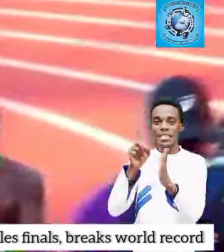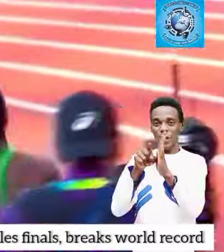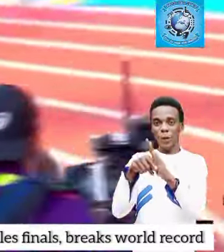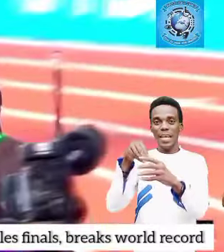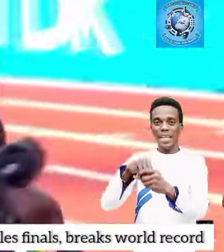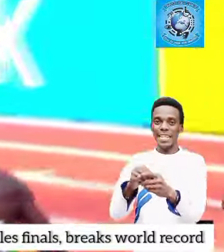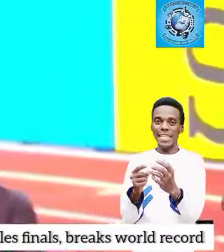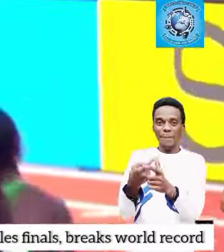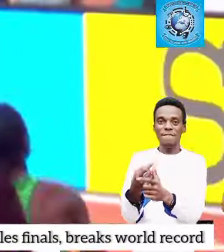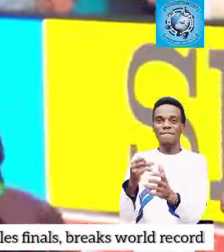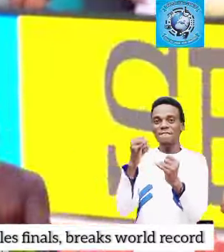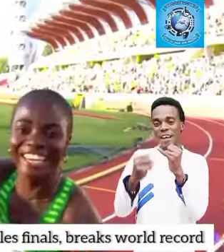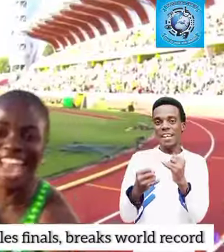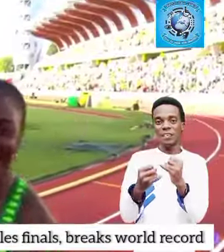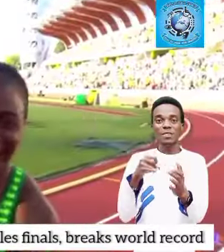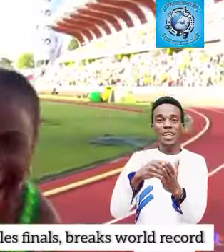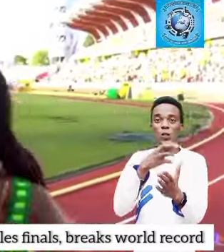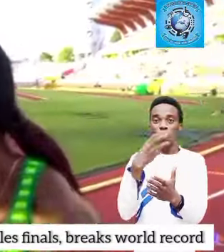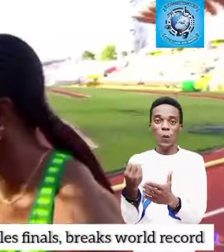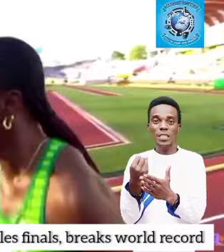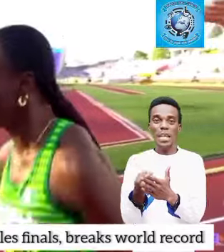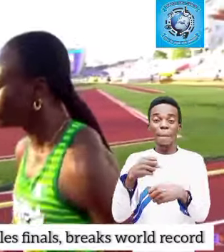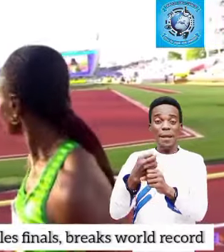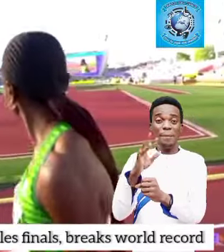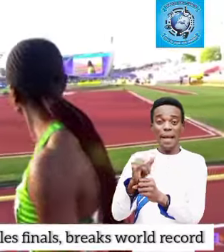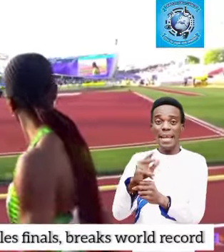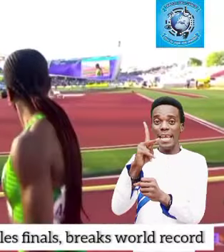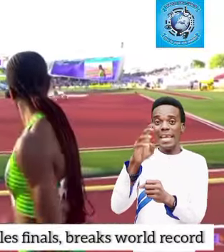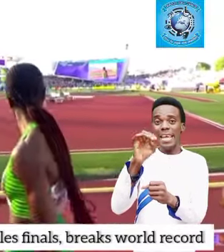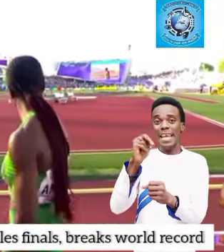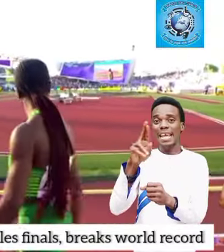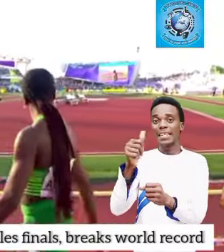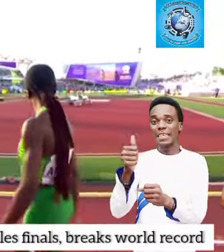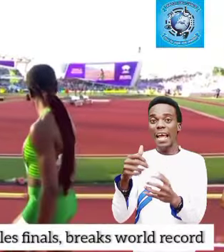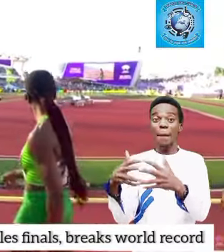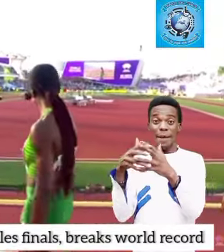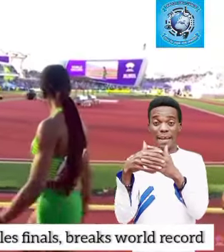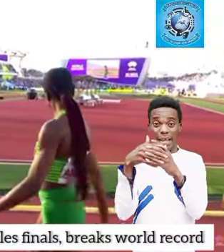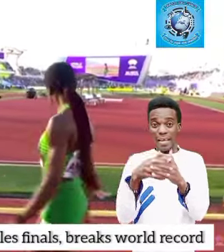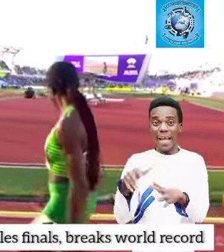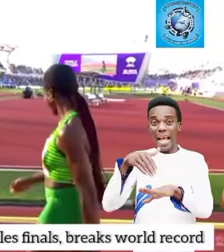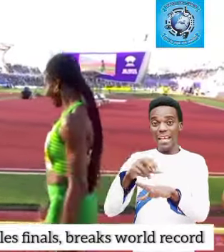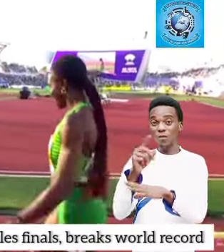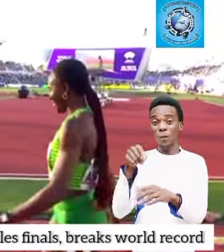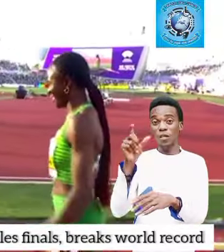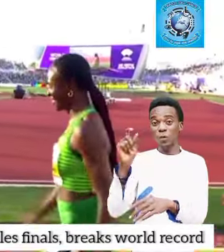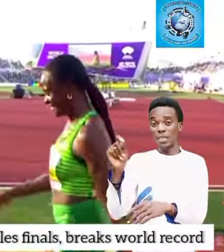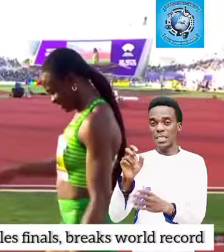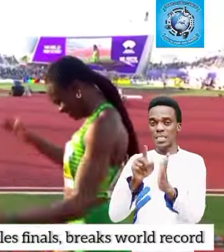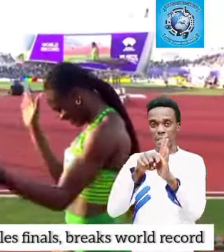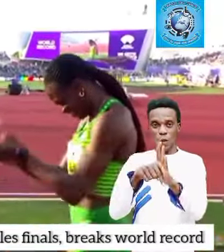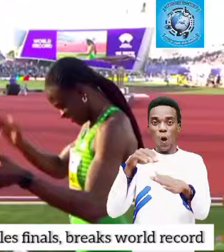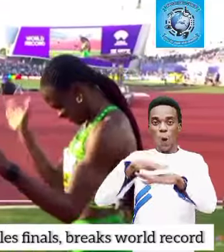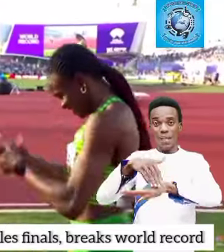semi-final. It was previously set by American Kendra Harrison's at 12.20 seconds.